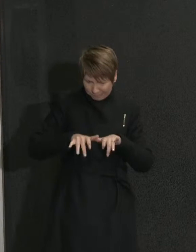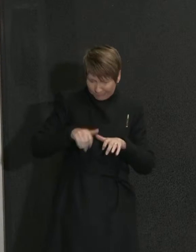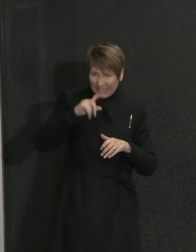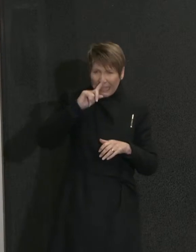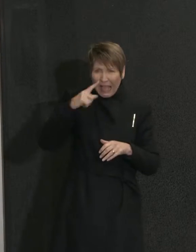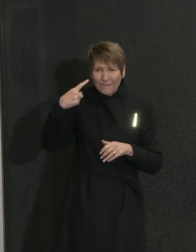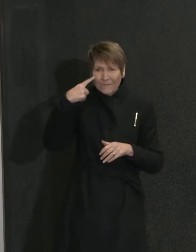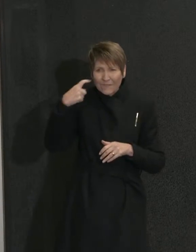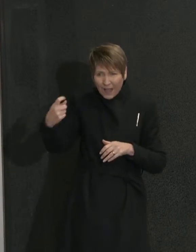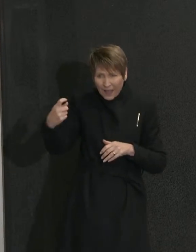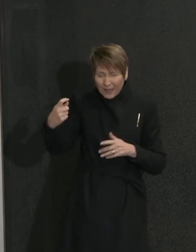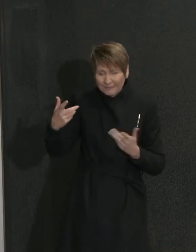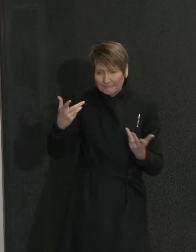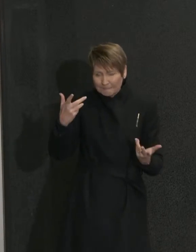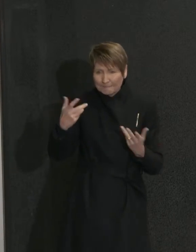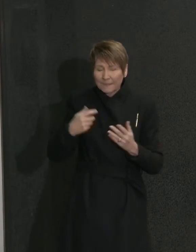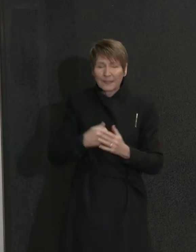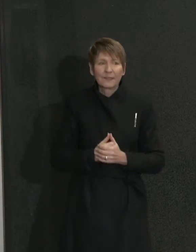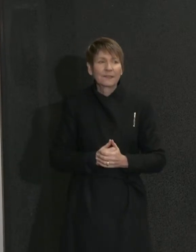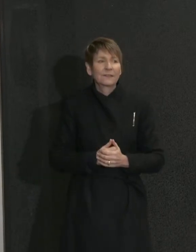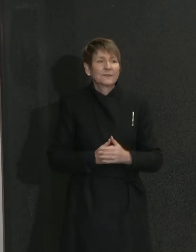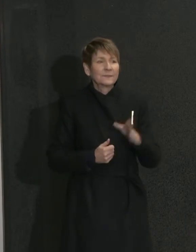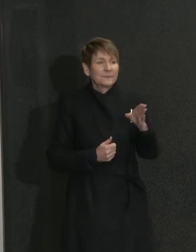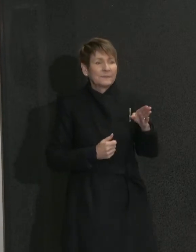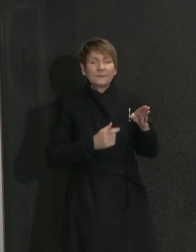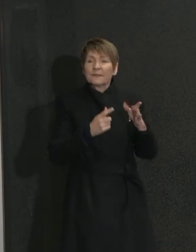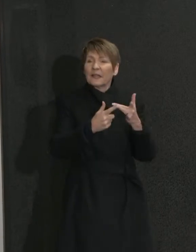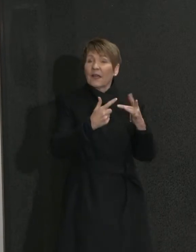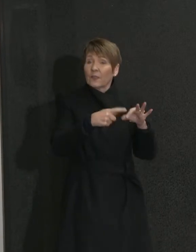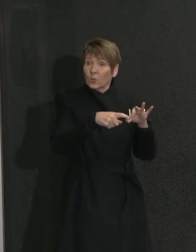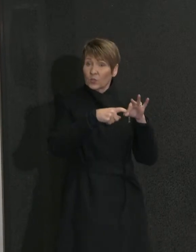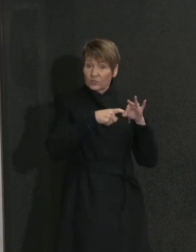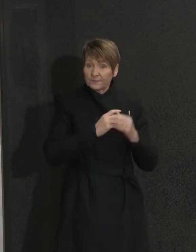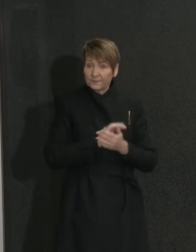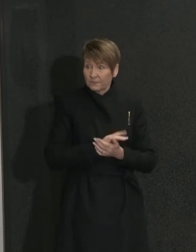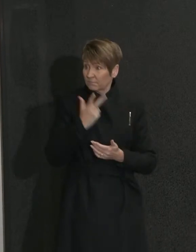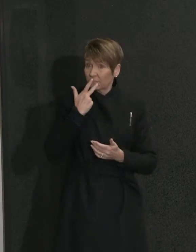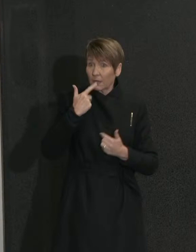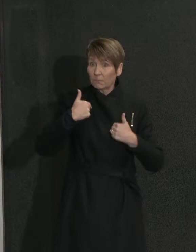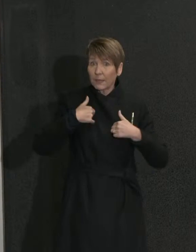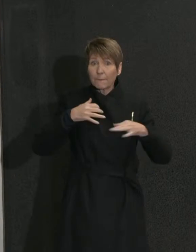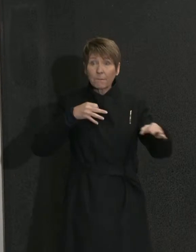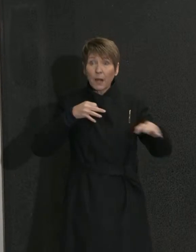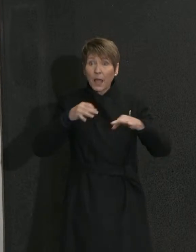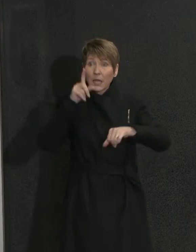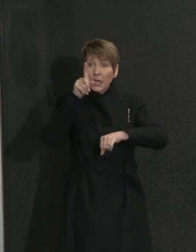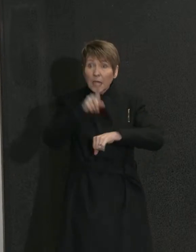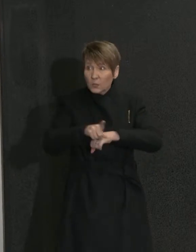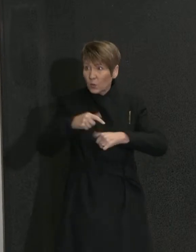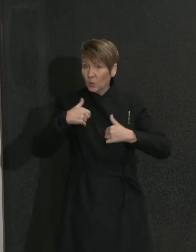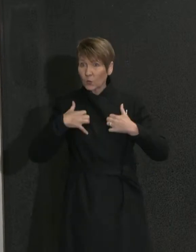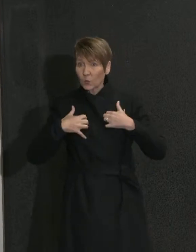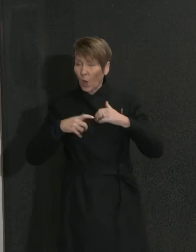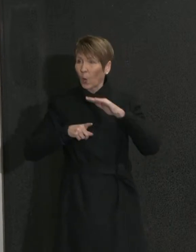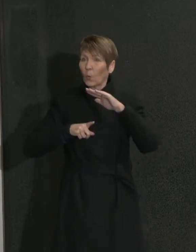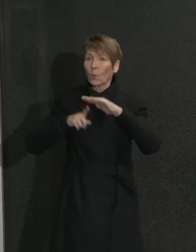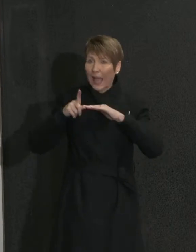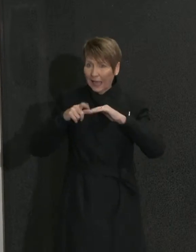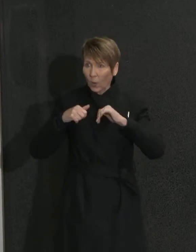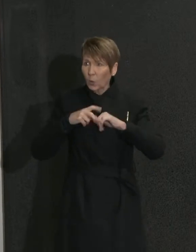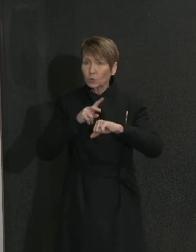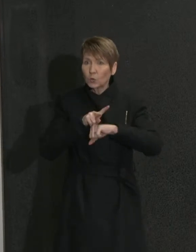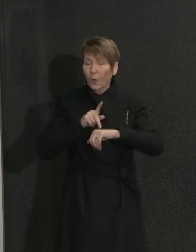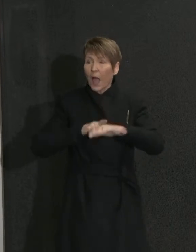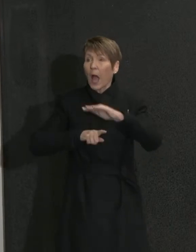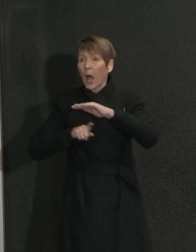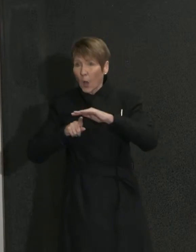question. It might seem obvious and it is premature, but essentially if you've got plans next weekend or maybe the weekend after or the weekend after that, should you probably start thinking